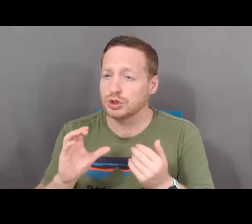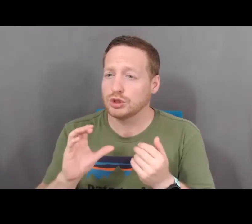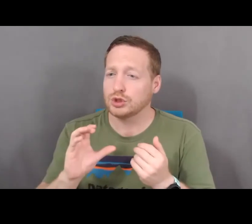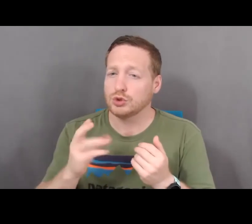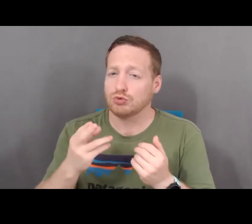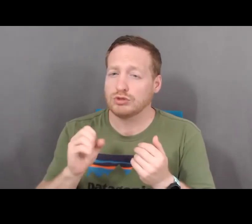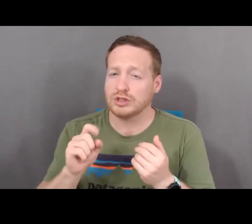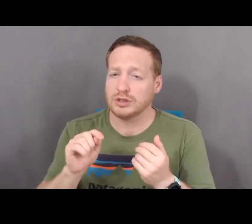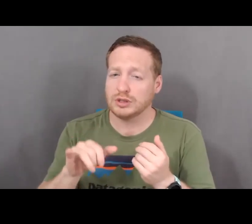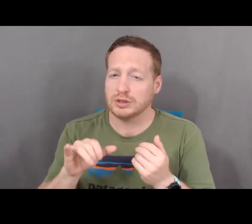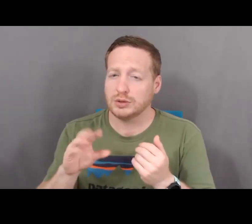Christine West, if you're still here,